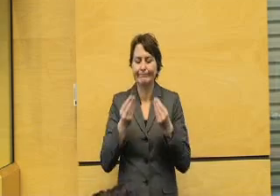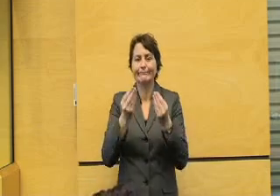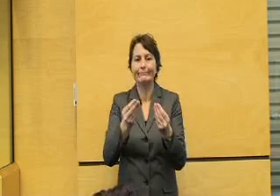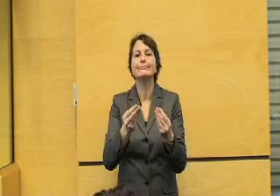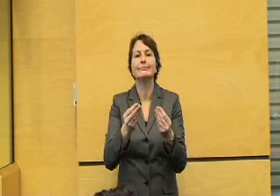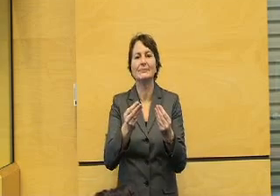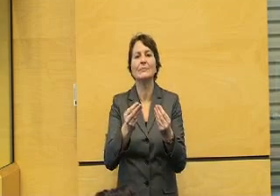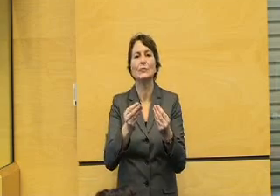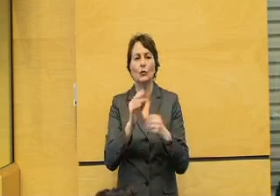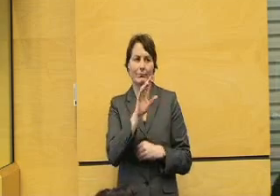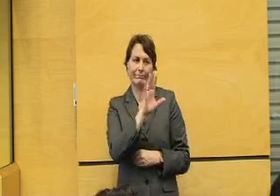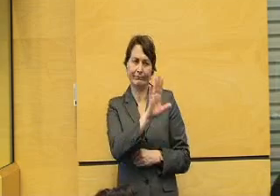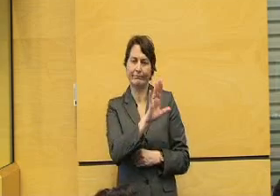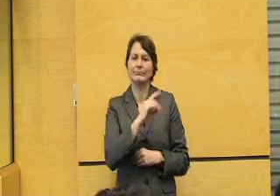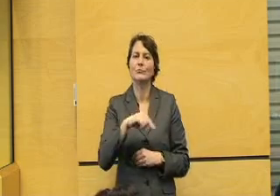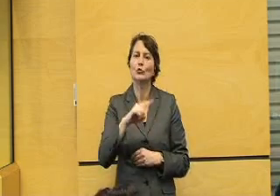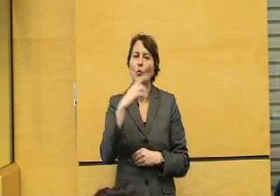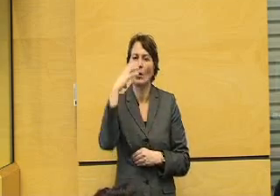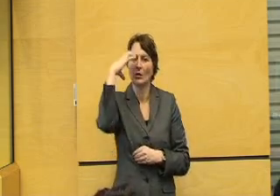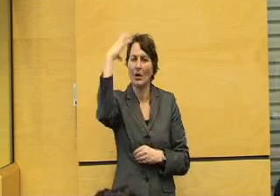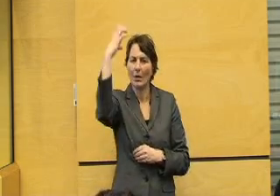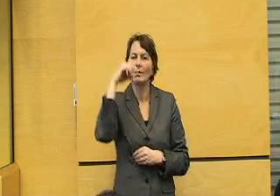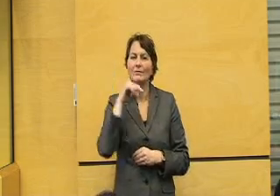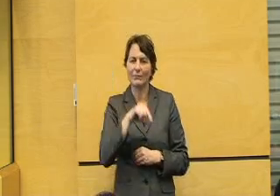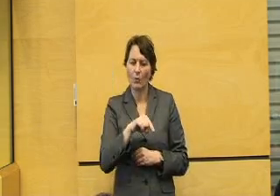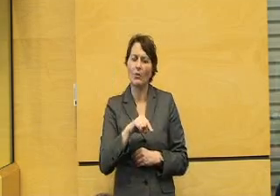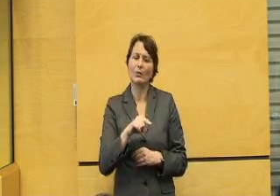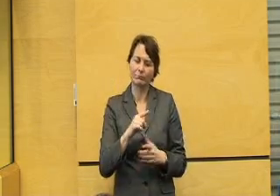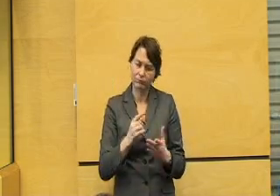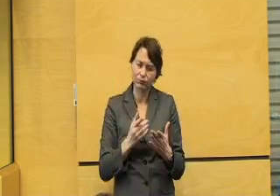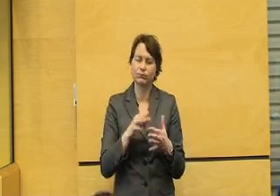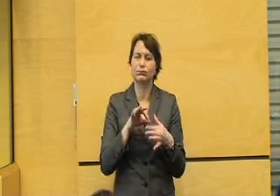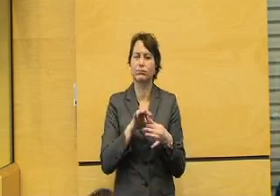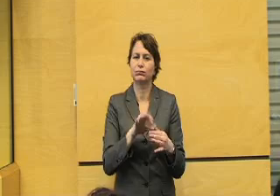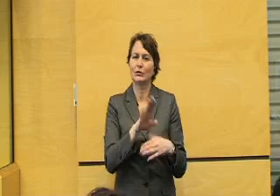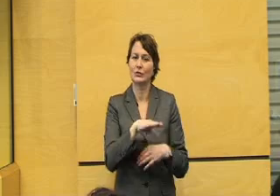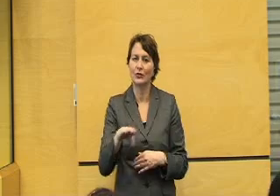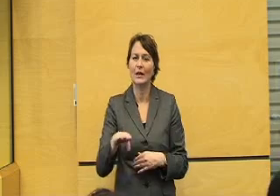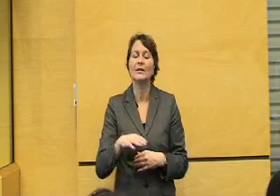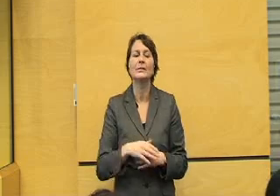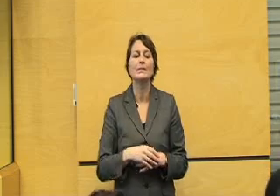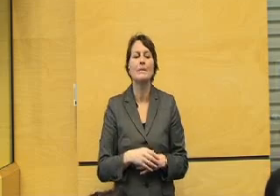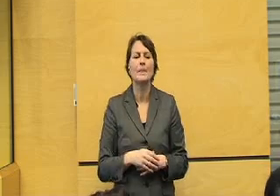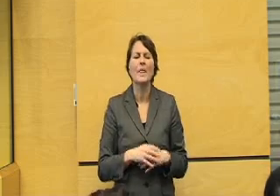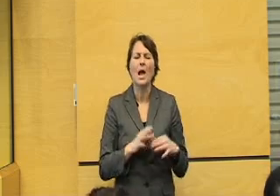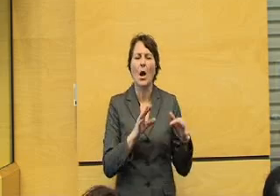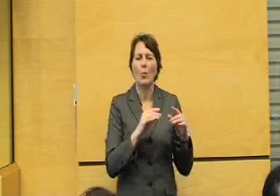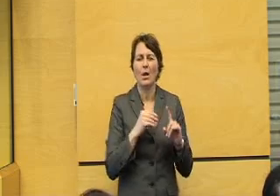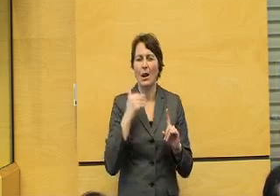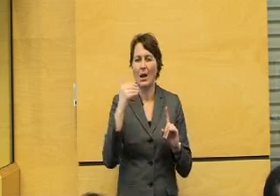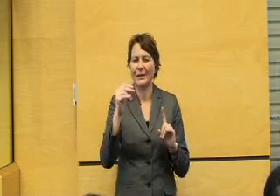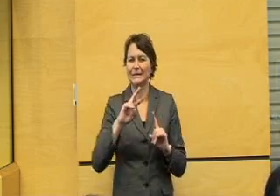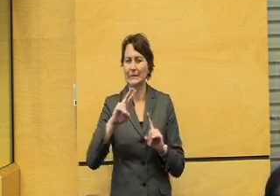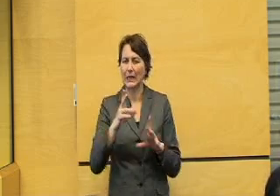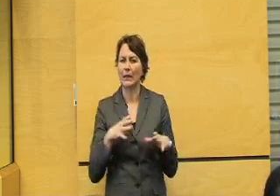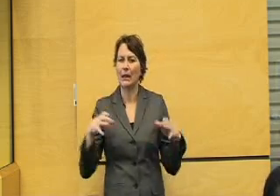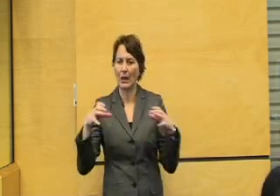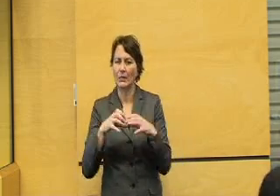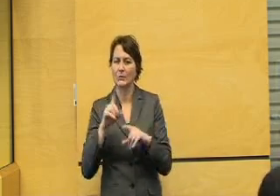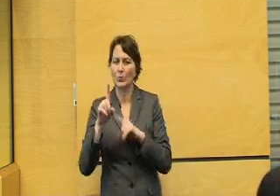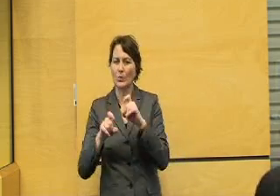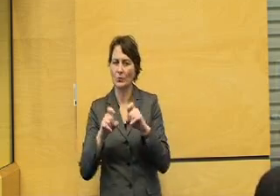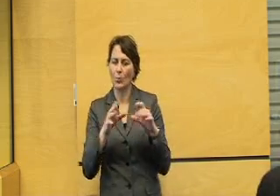And although I will go back to this issue when we get onto the second cluster looking at Article 16,